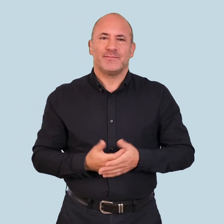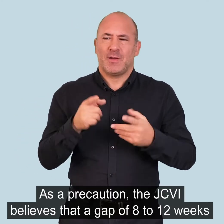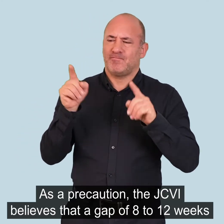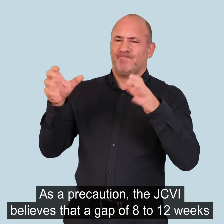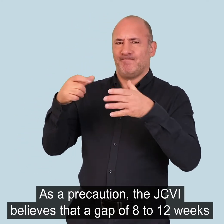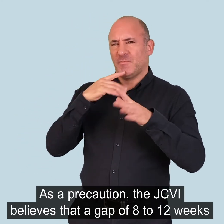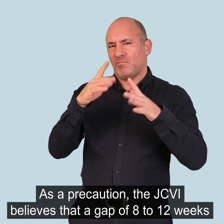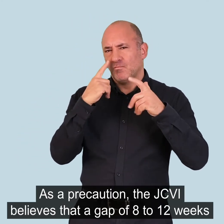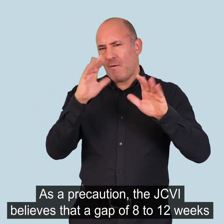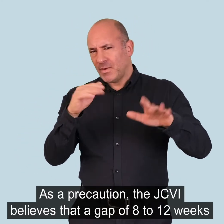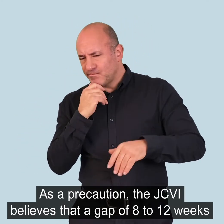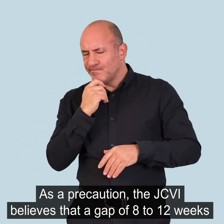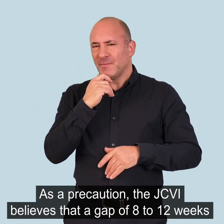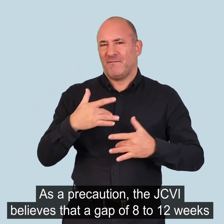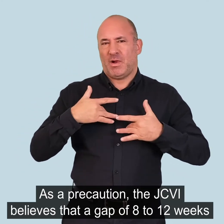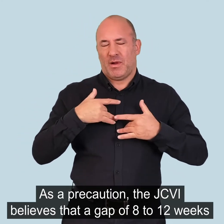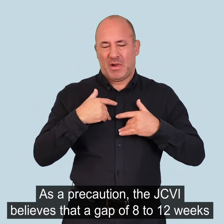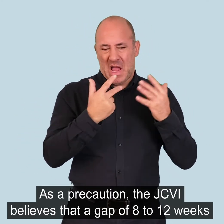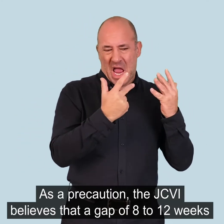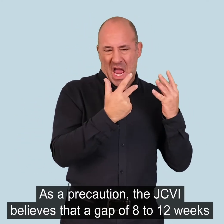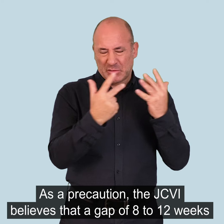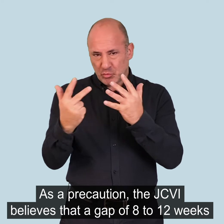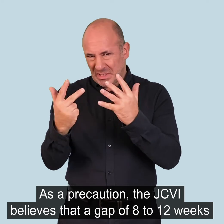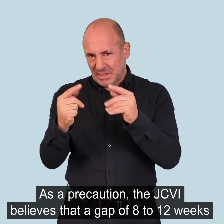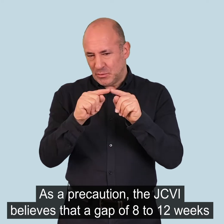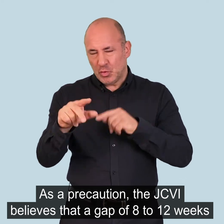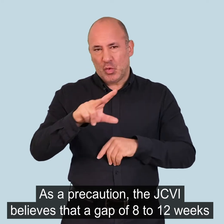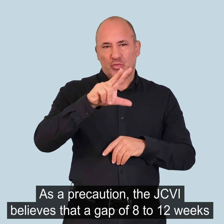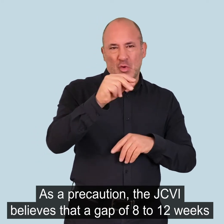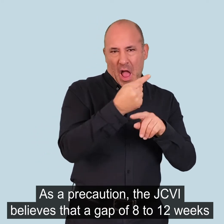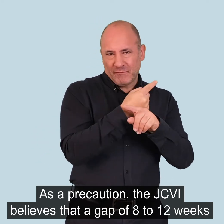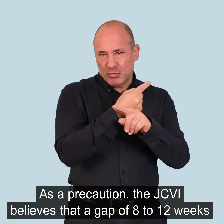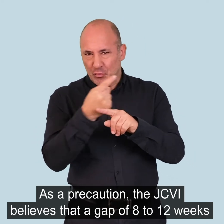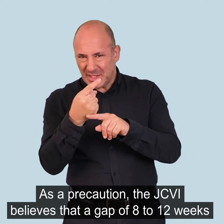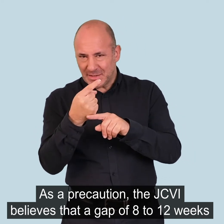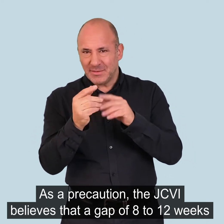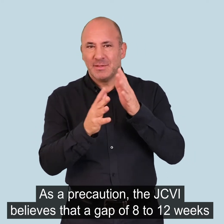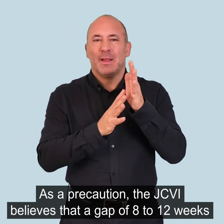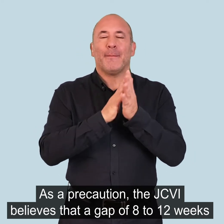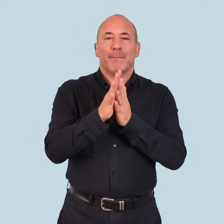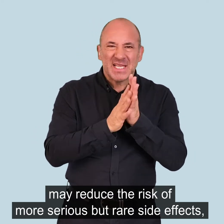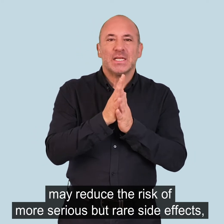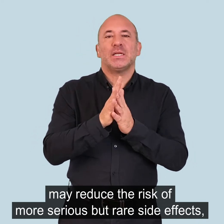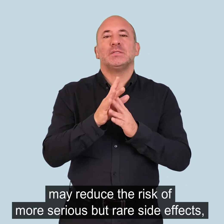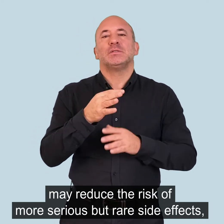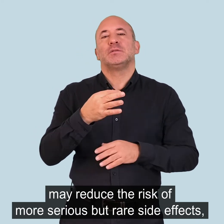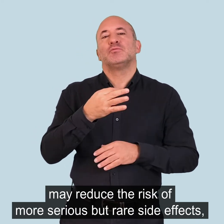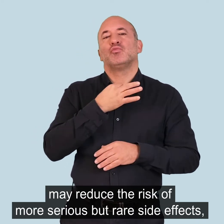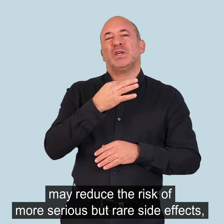As a precaution, the JCVI believes that a gap of 8 to 12 weeks may reduce the risk of more serious